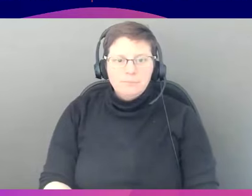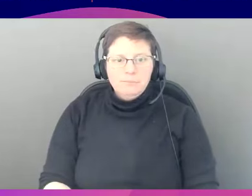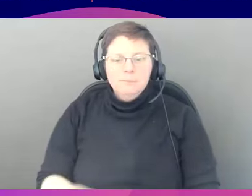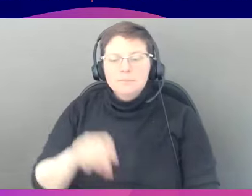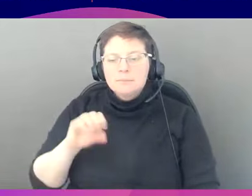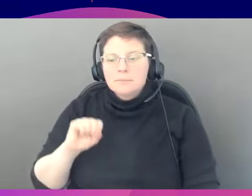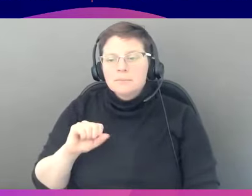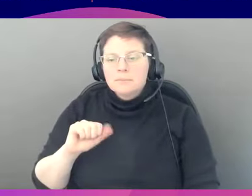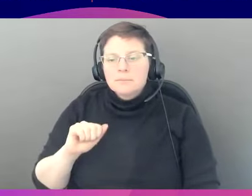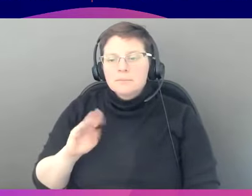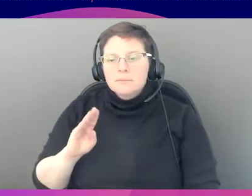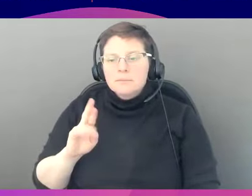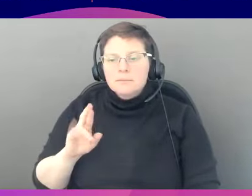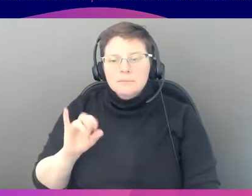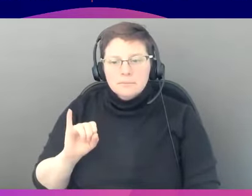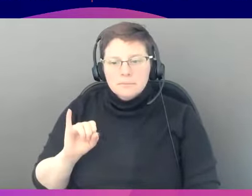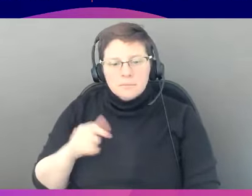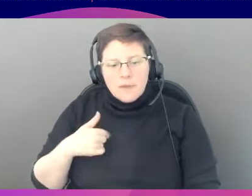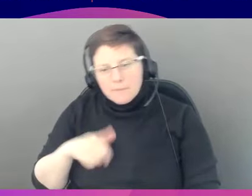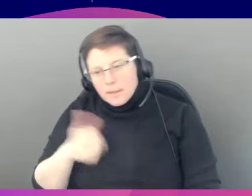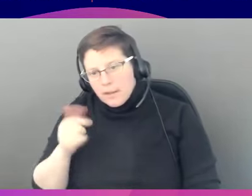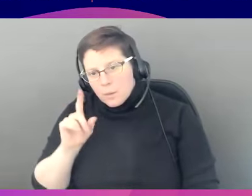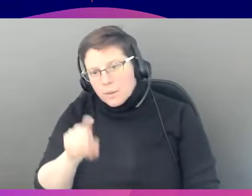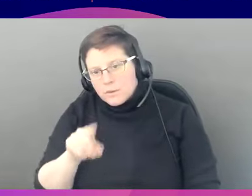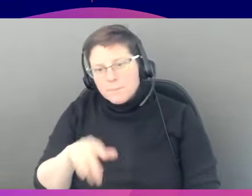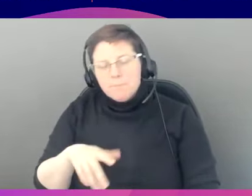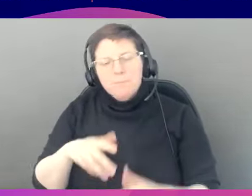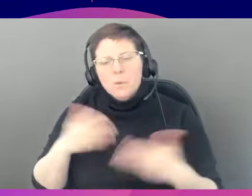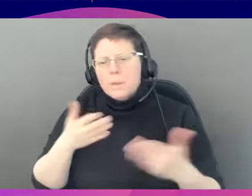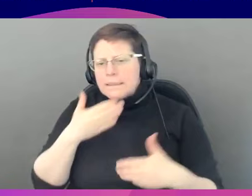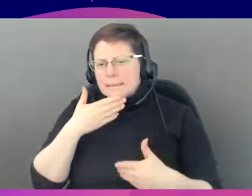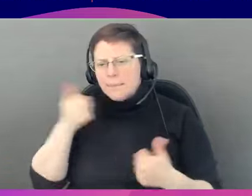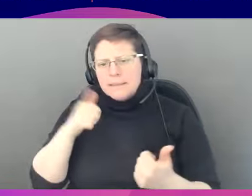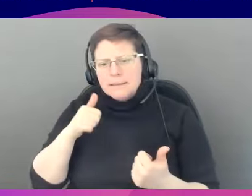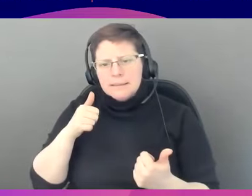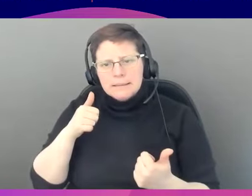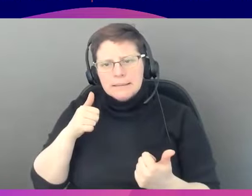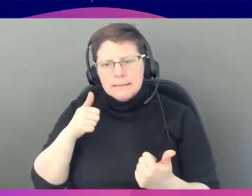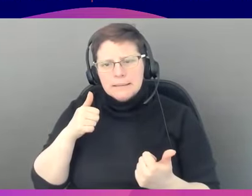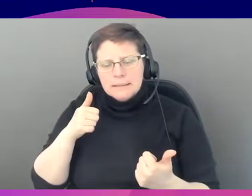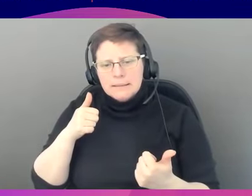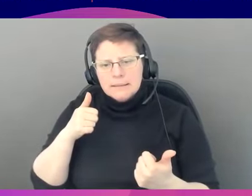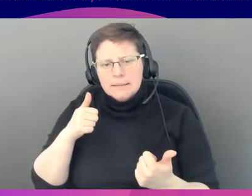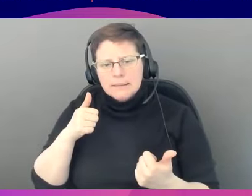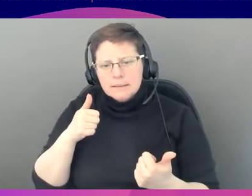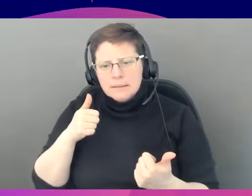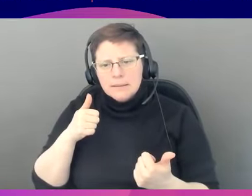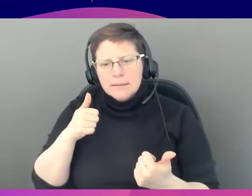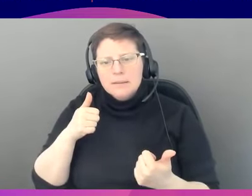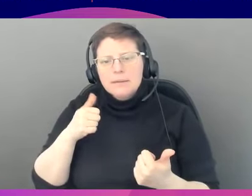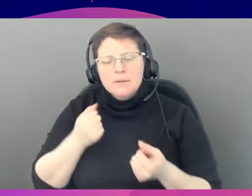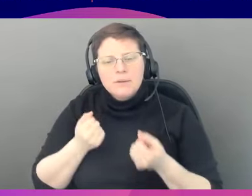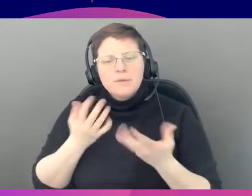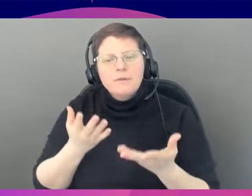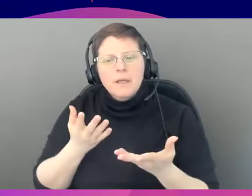So we have another question. What is the best way to bring awareness to survivors about resources and support